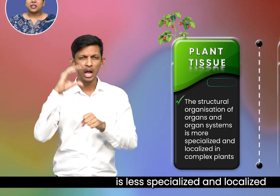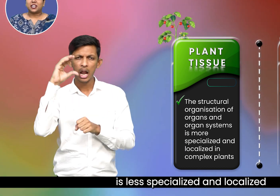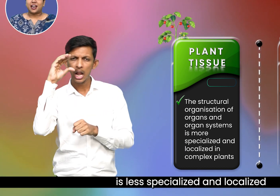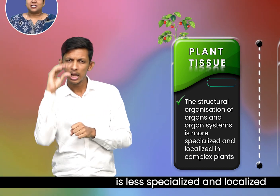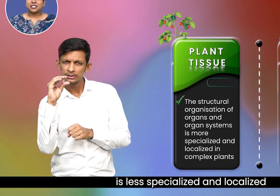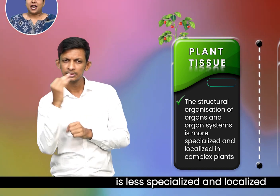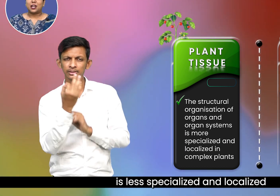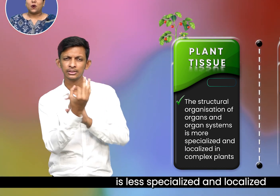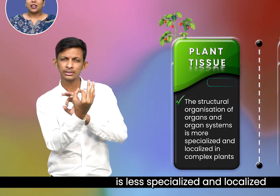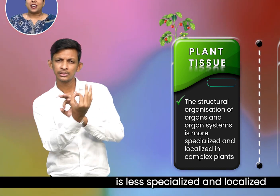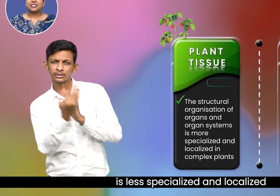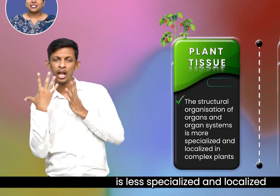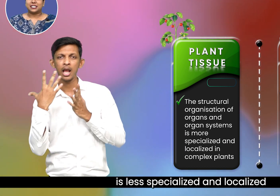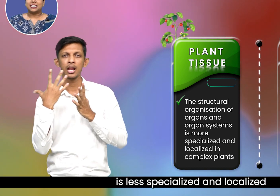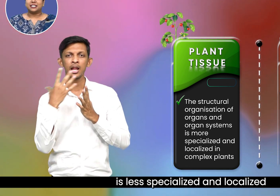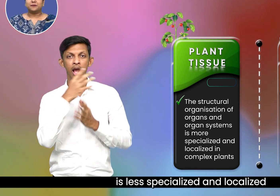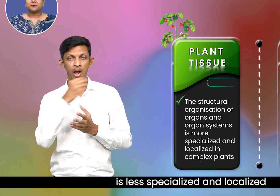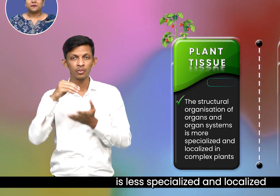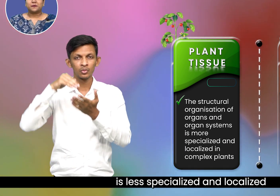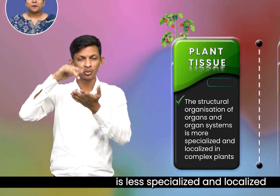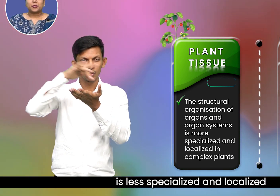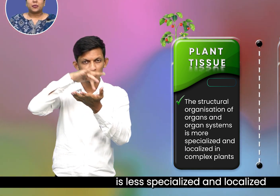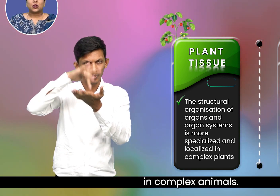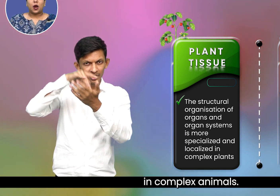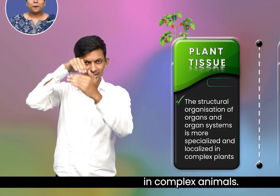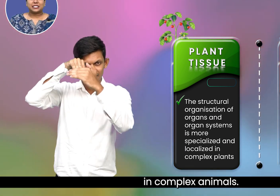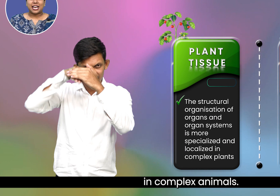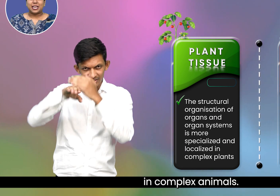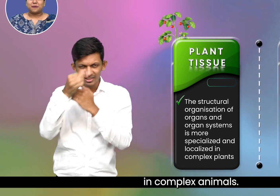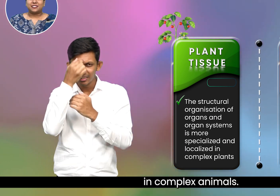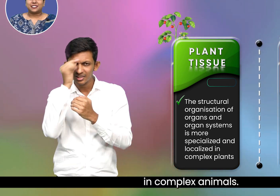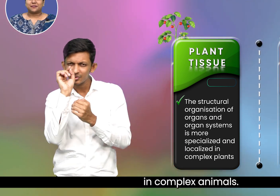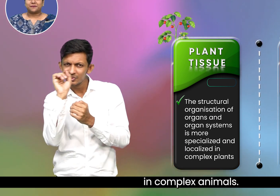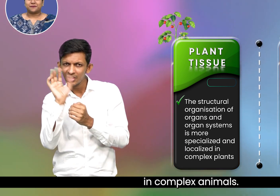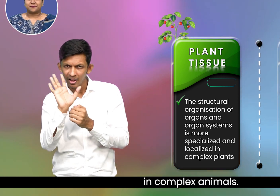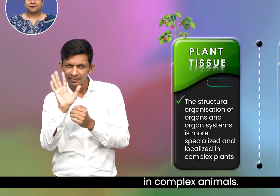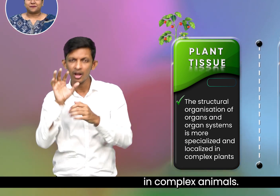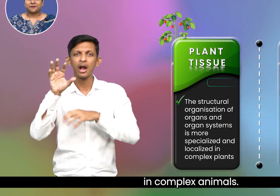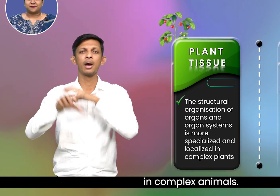less specialized and localized in complex animals.